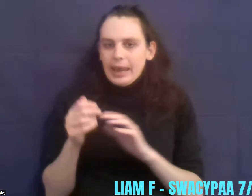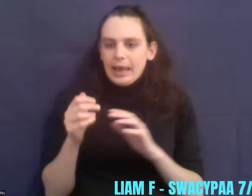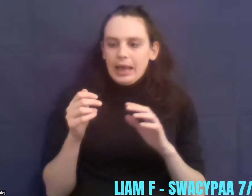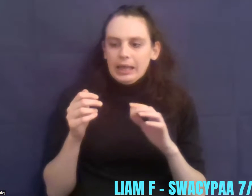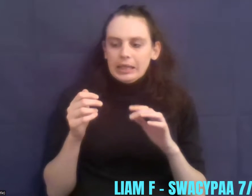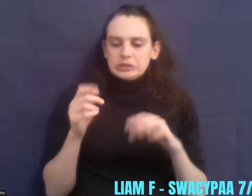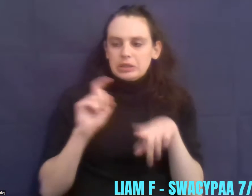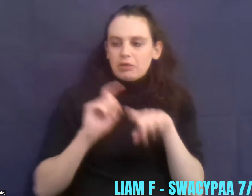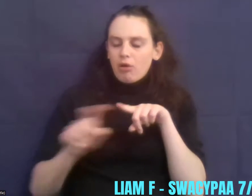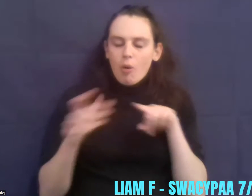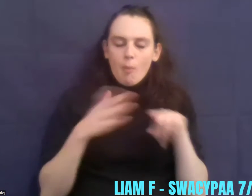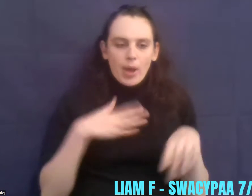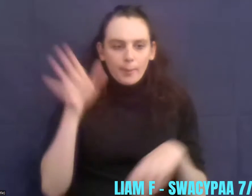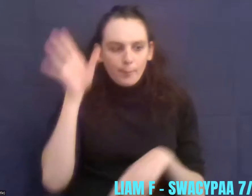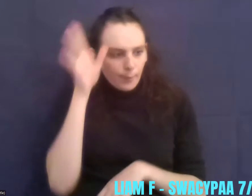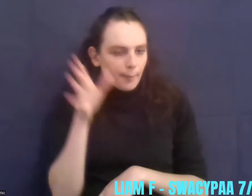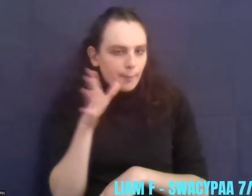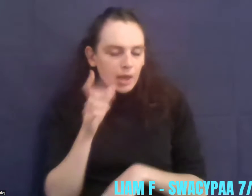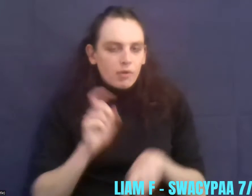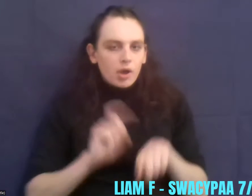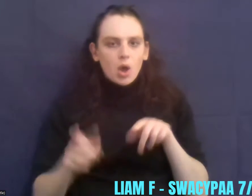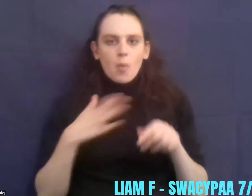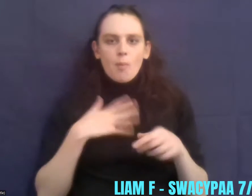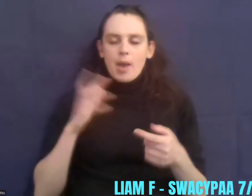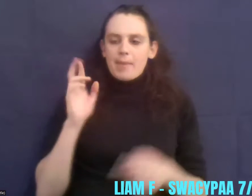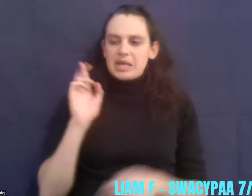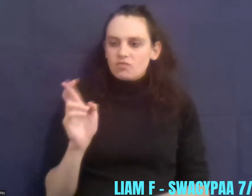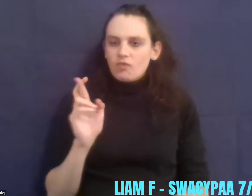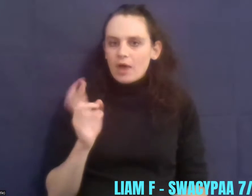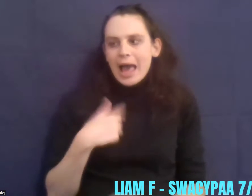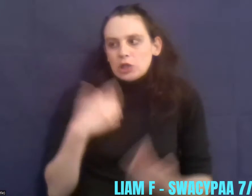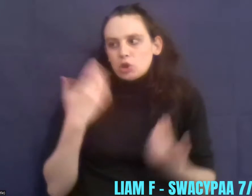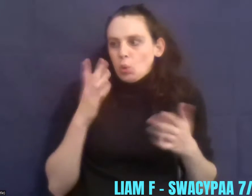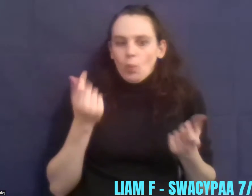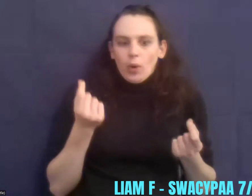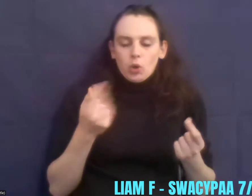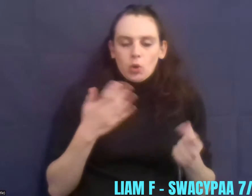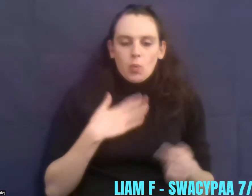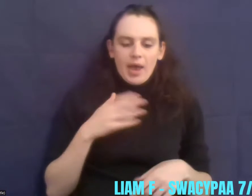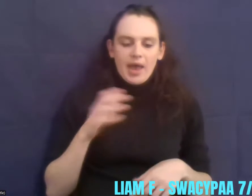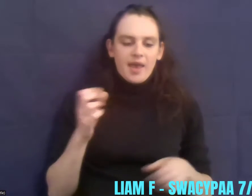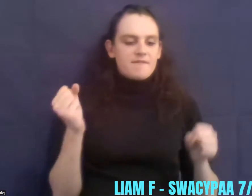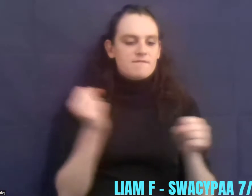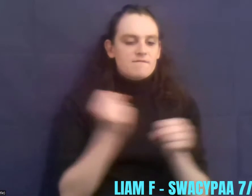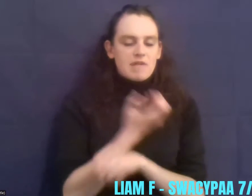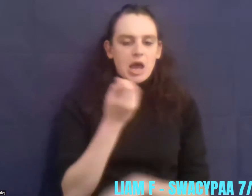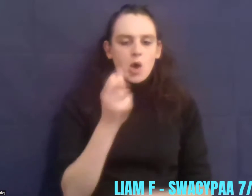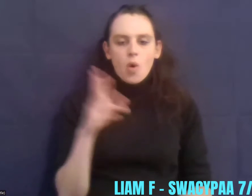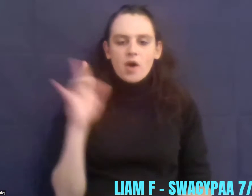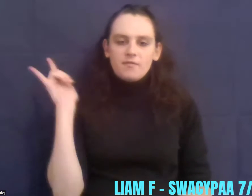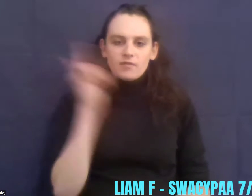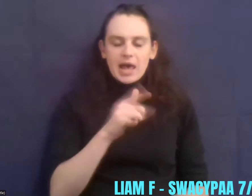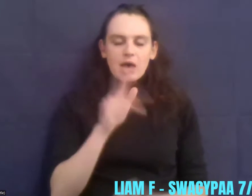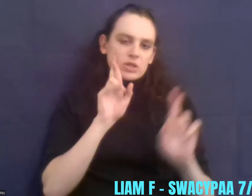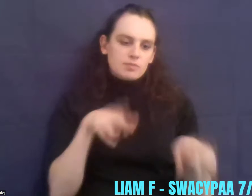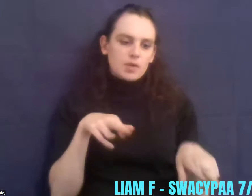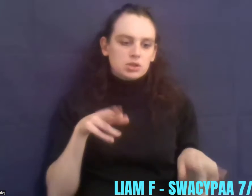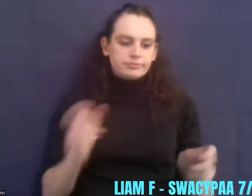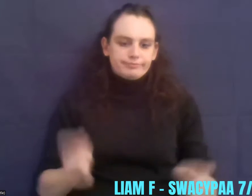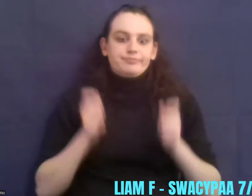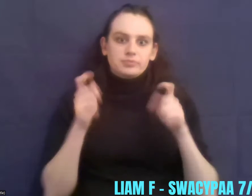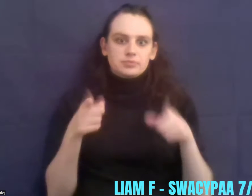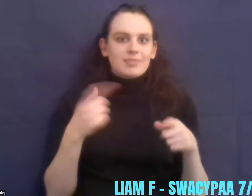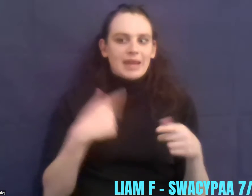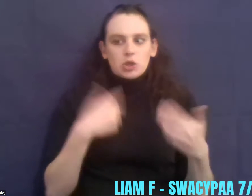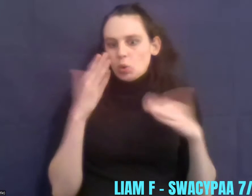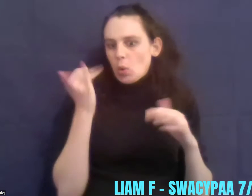best friend, because I didn't know what to do, and my fight or flight response was really kicking in. And I didn't know if I was gonna go